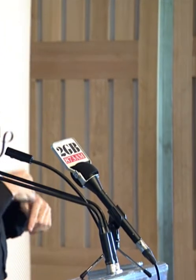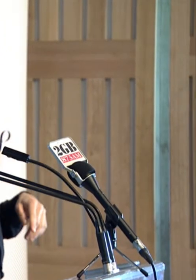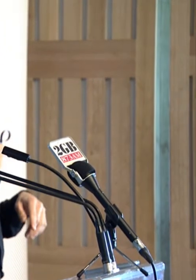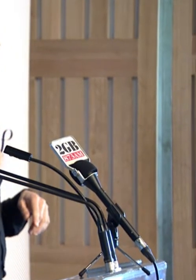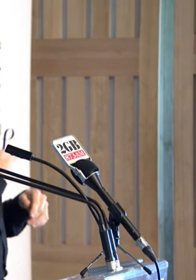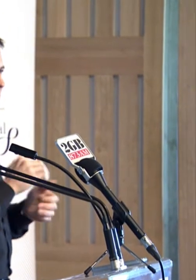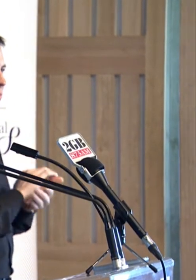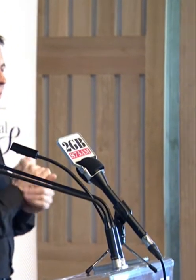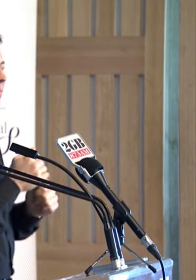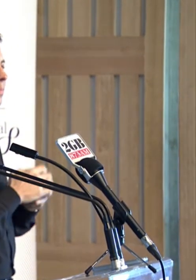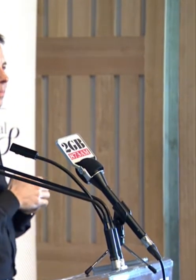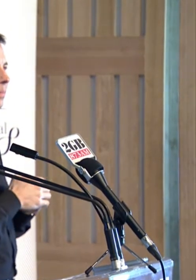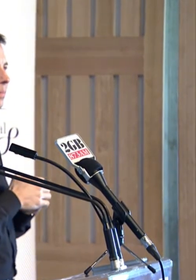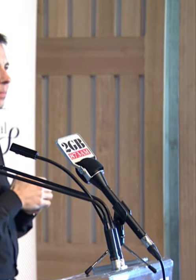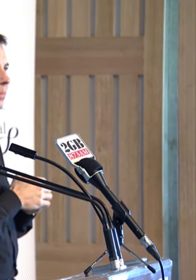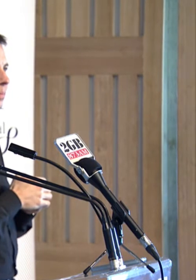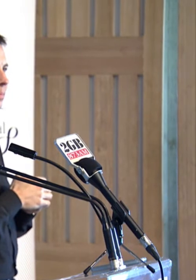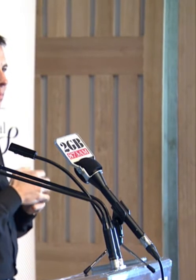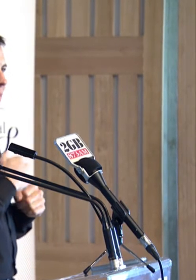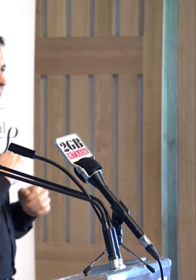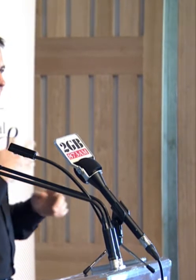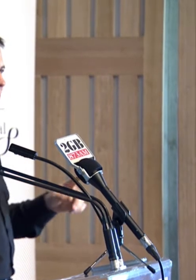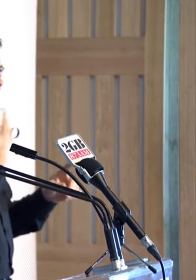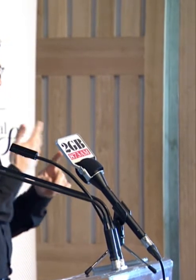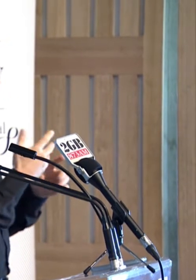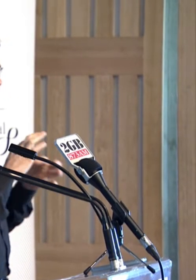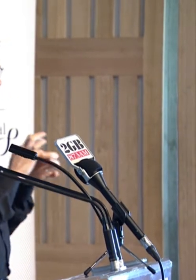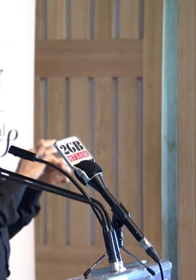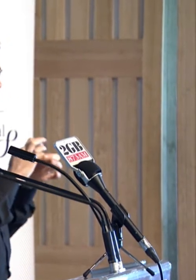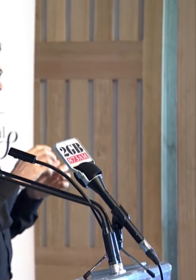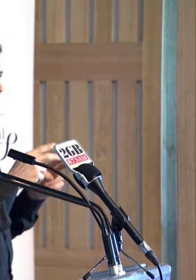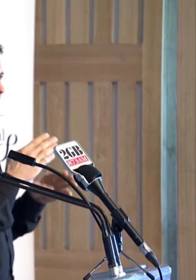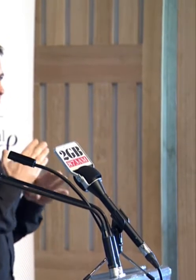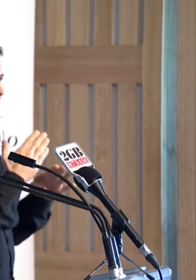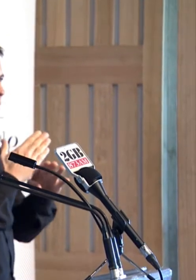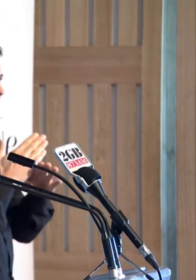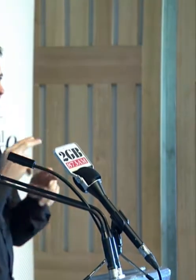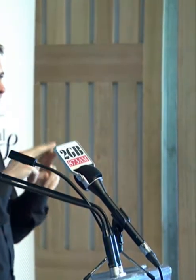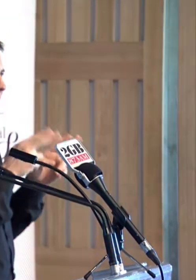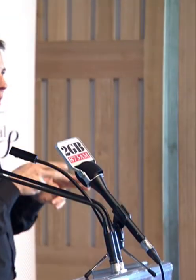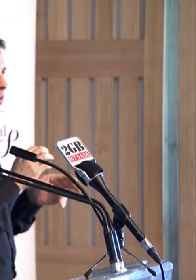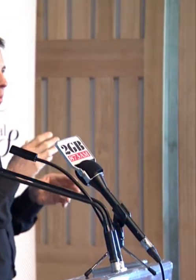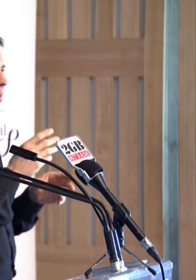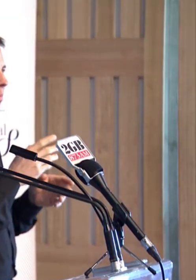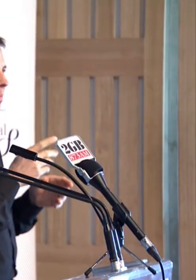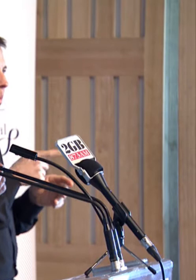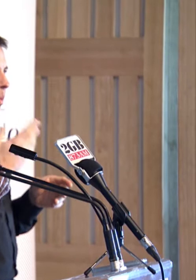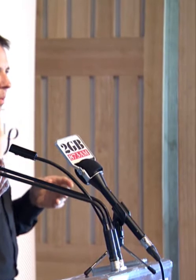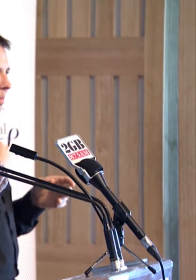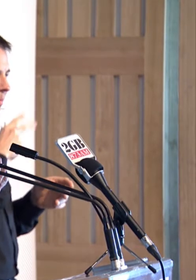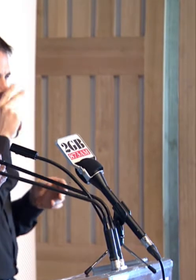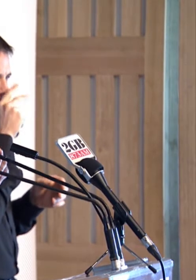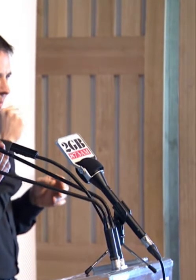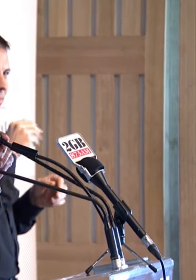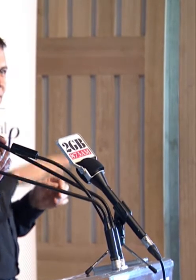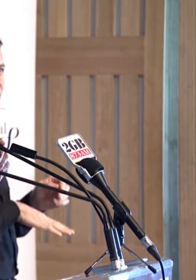I have a long association with the Opera House, not being actually part of it, but as a young person